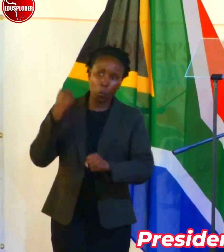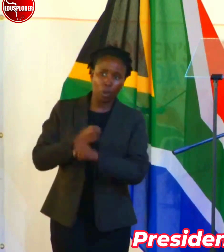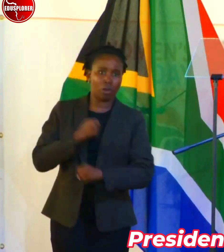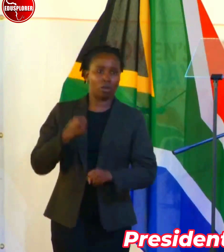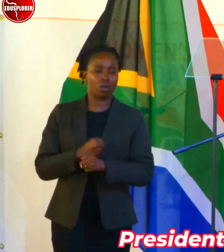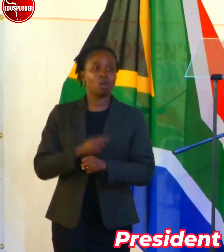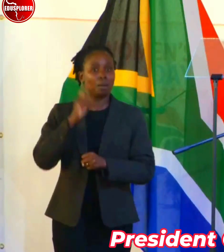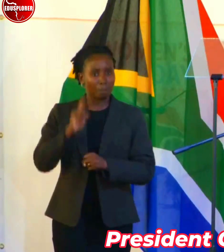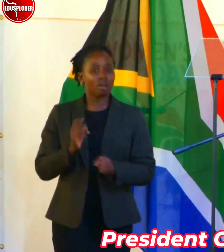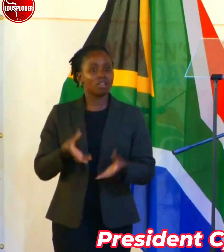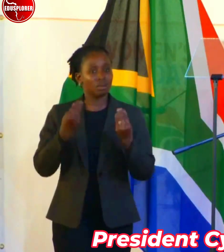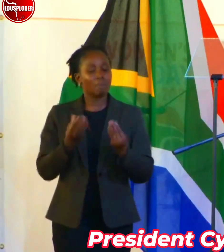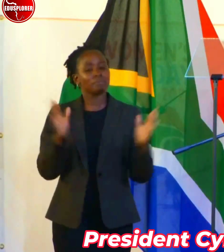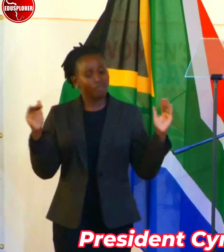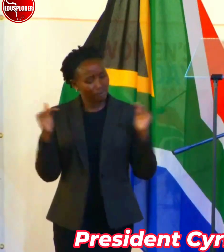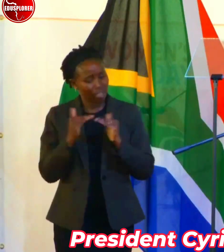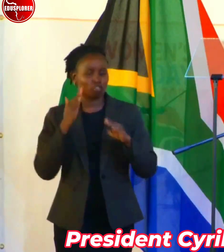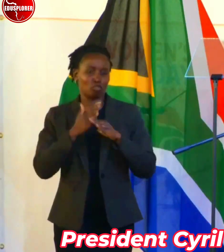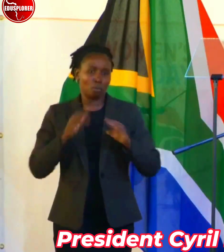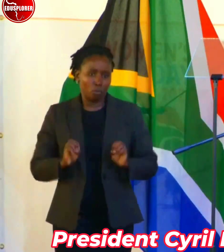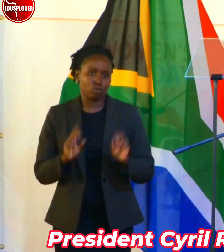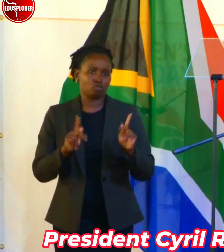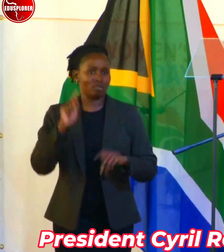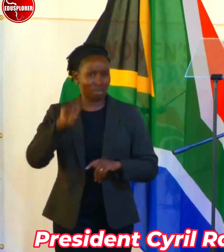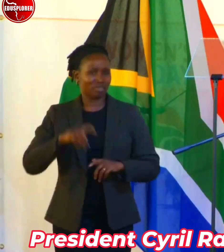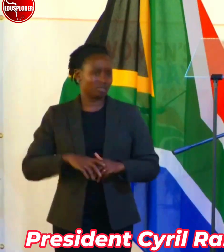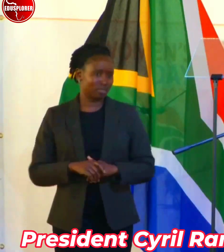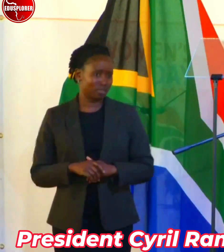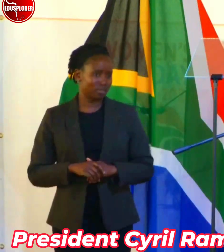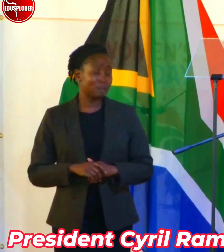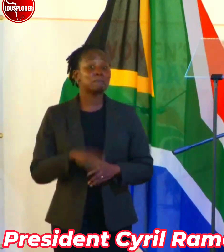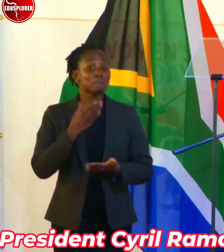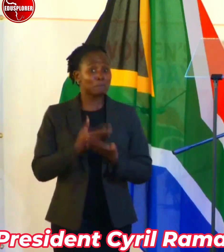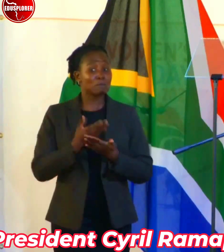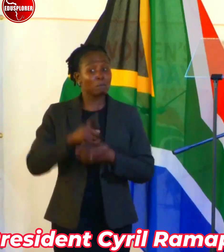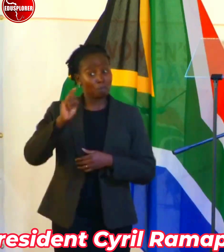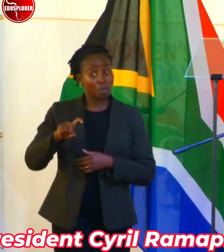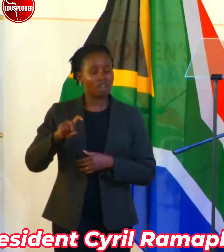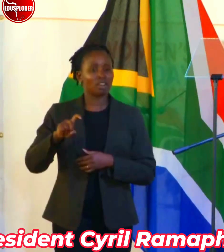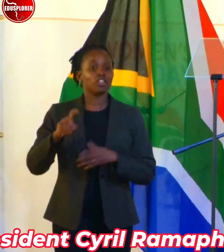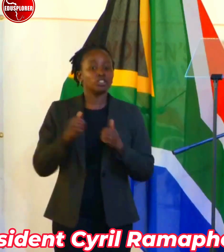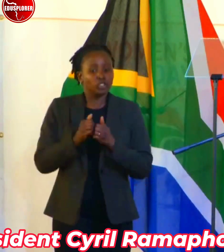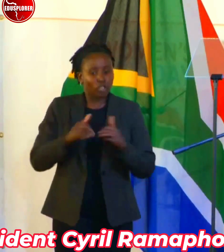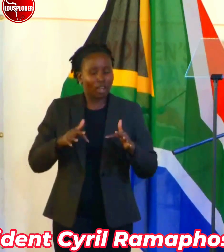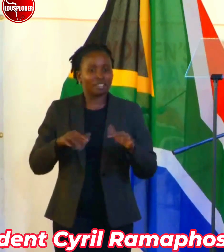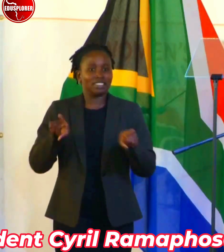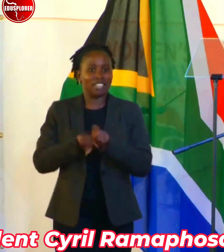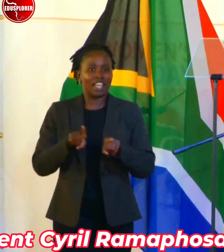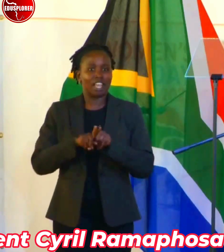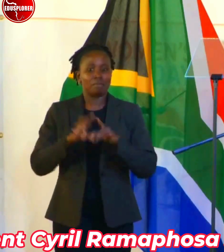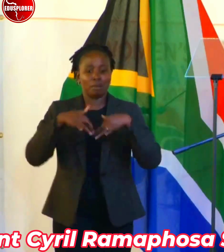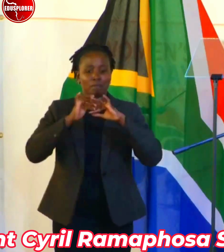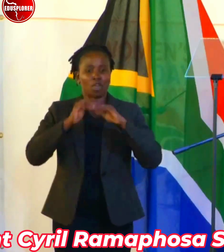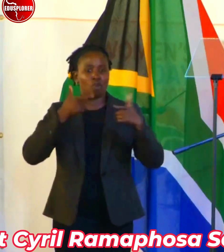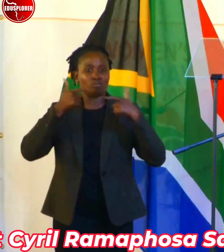equal job opportunities. They must be able to start and own and manage their